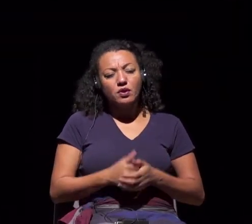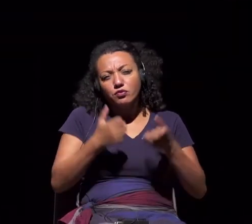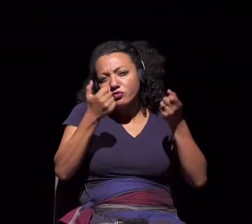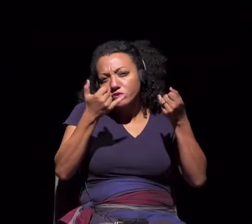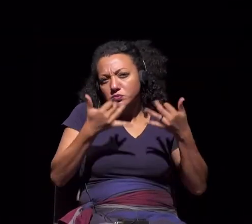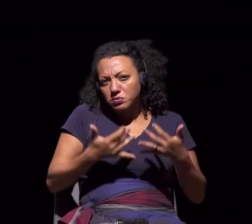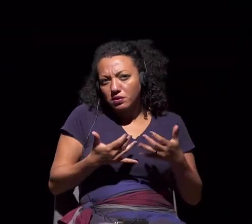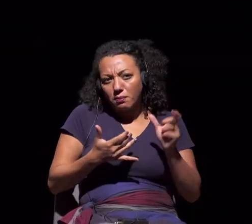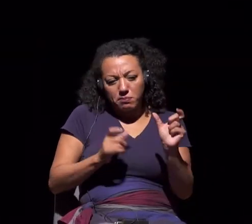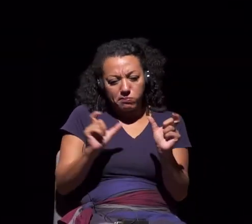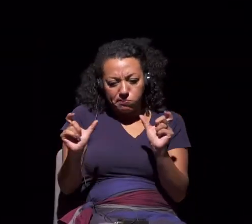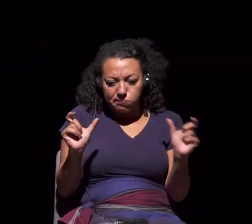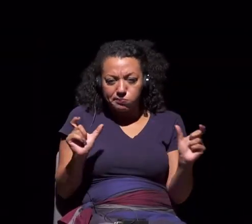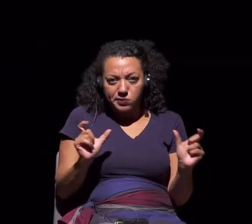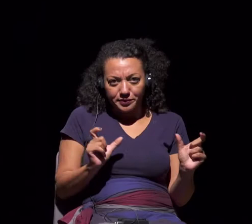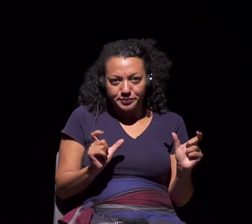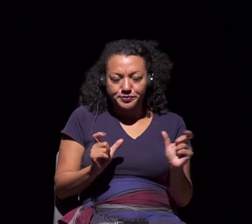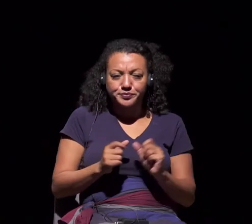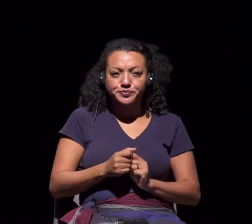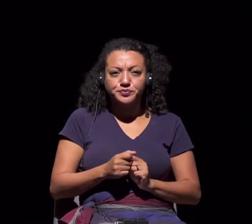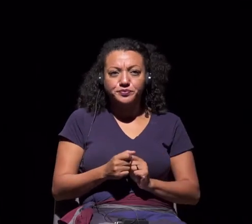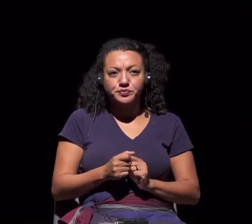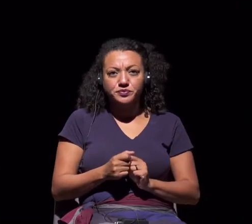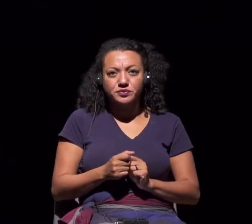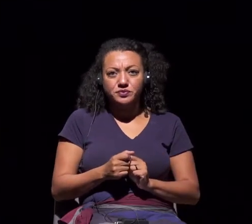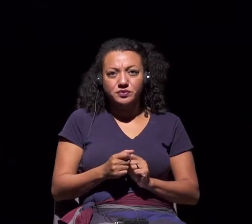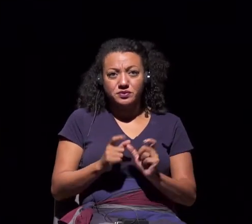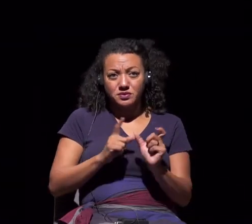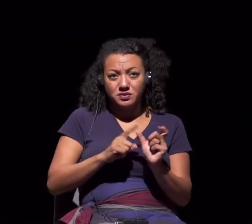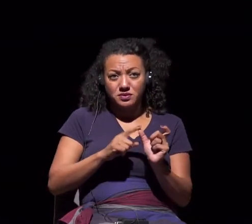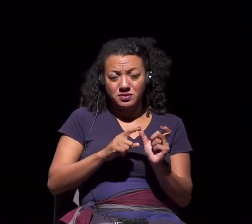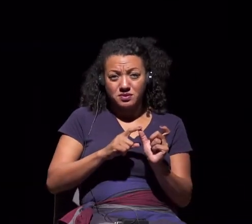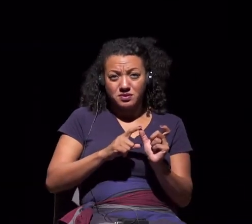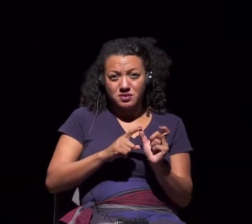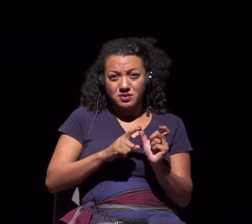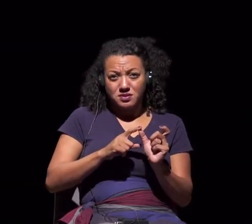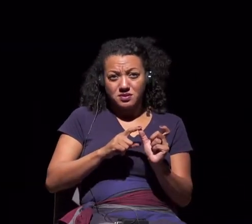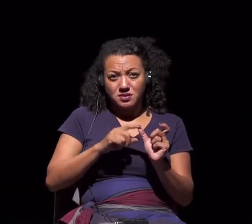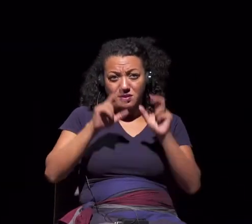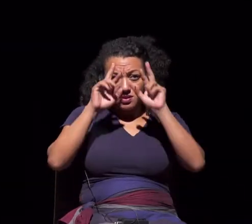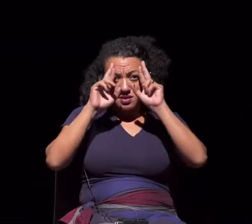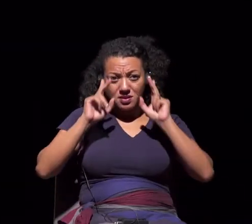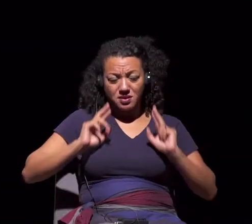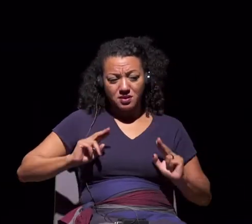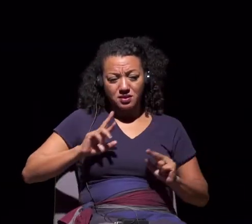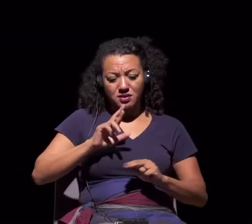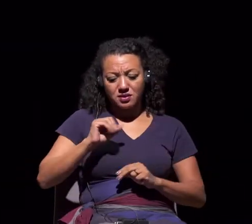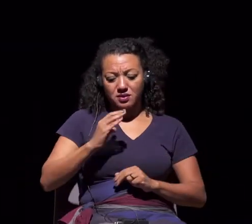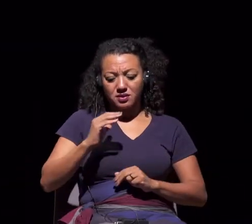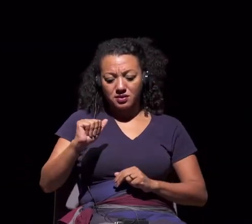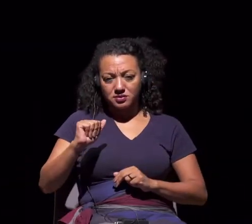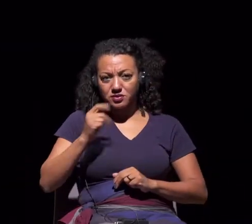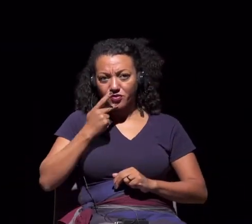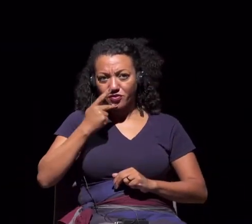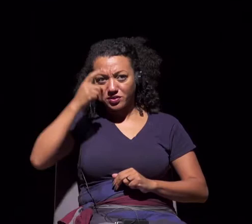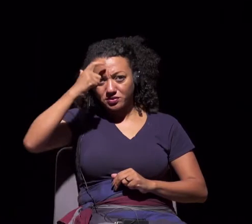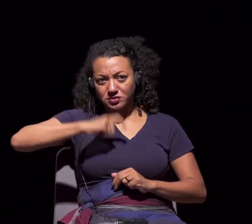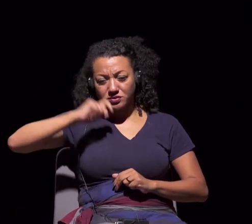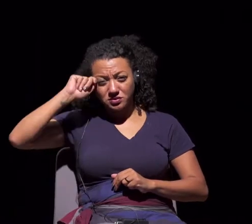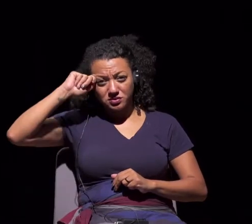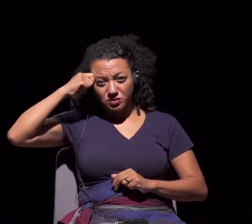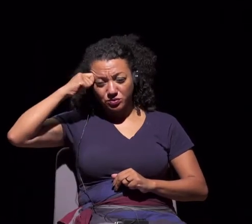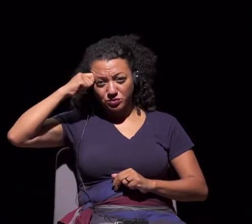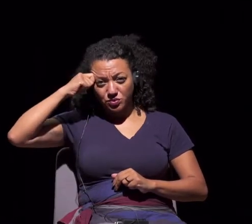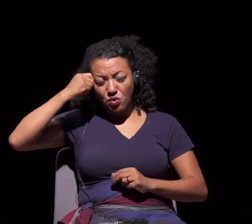speaking about race in terms of blackness and the critical engagement with the condition of being black that